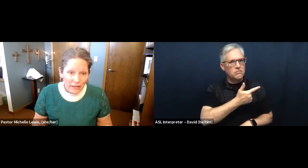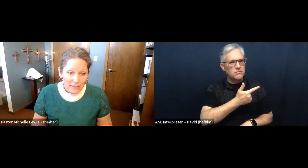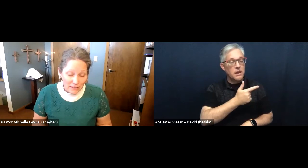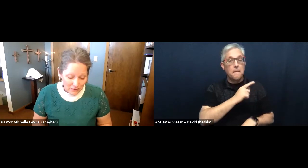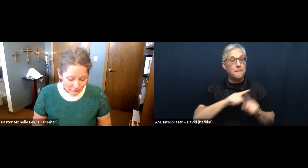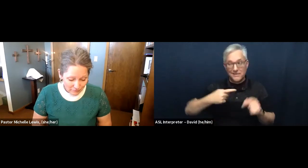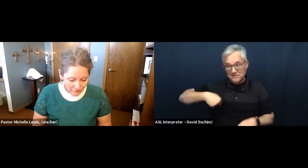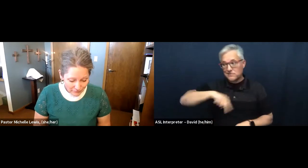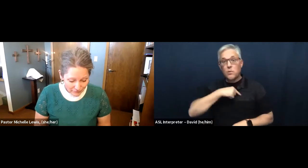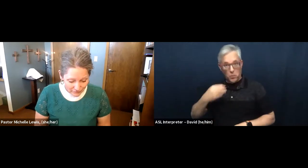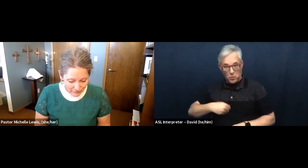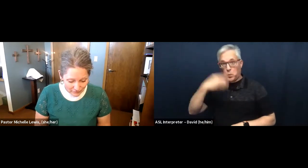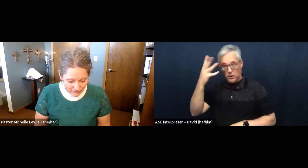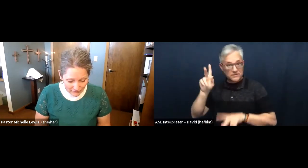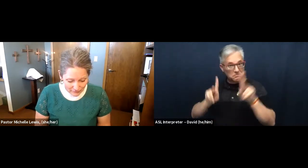are light.